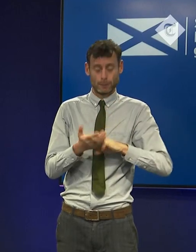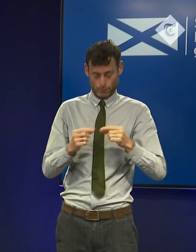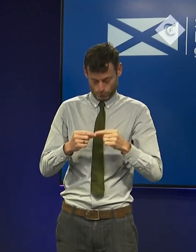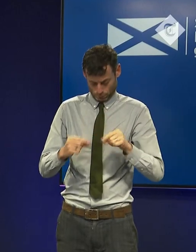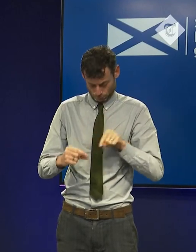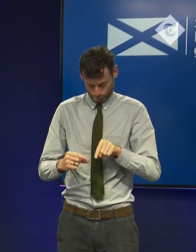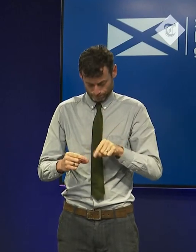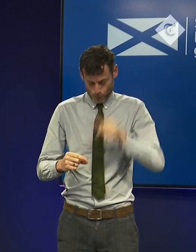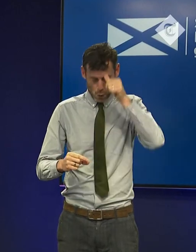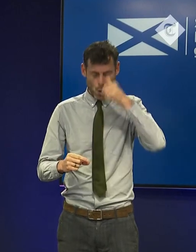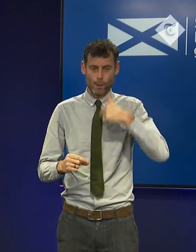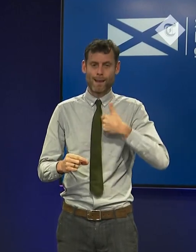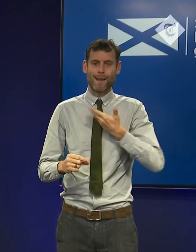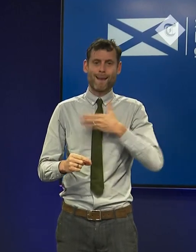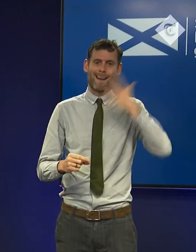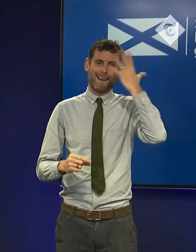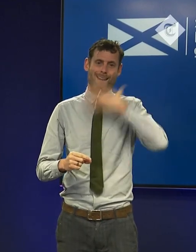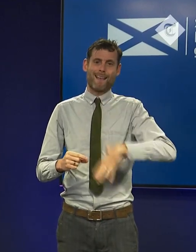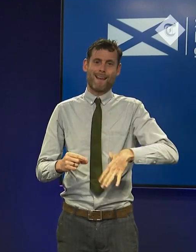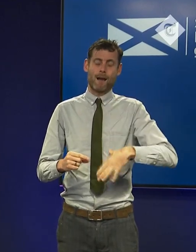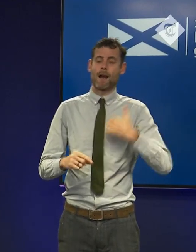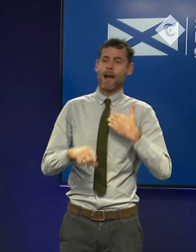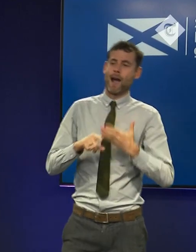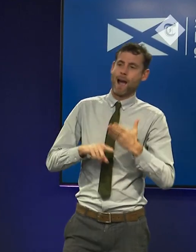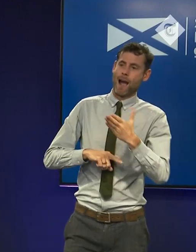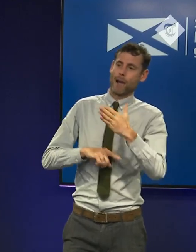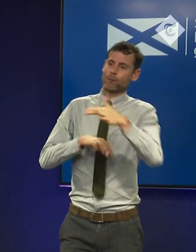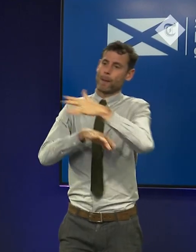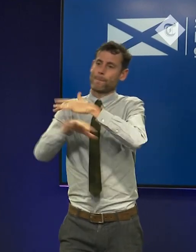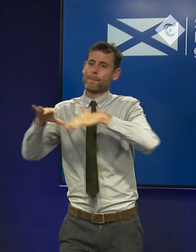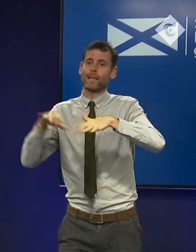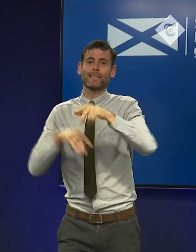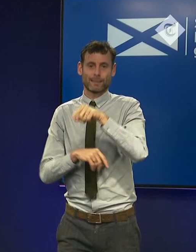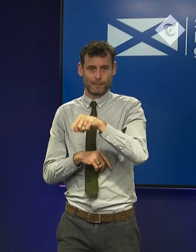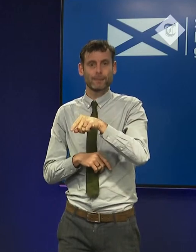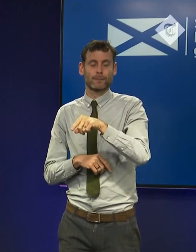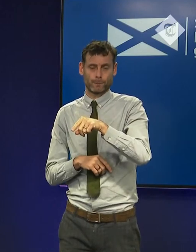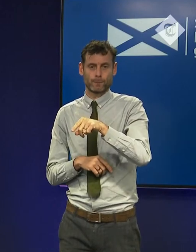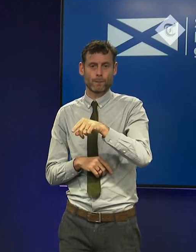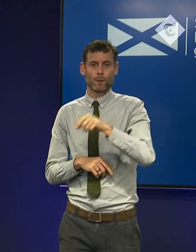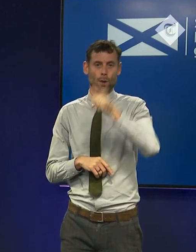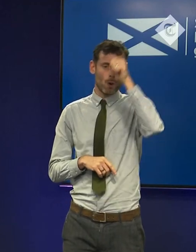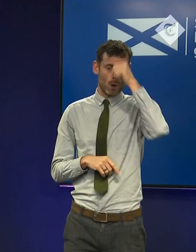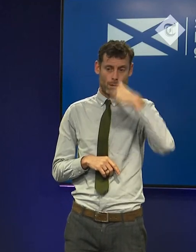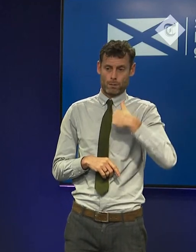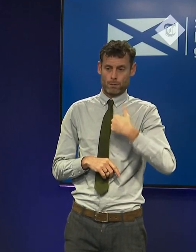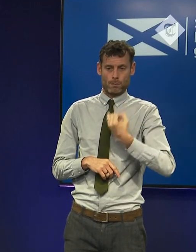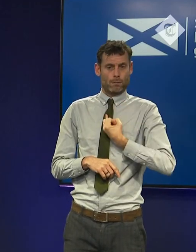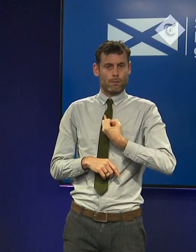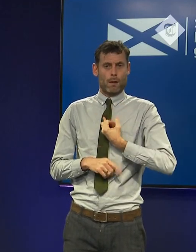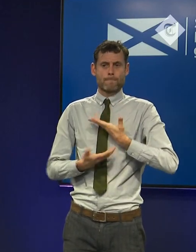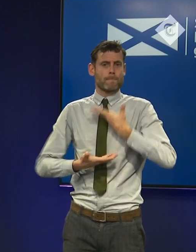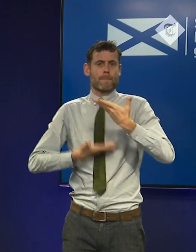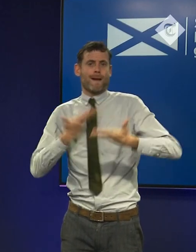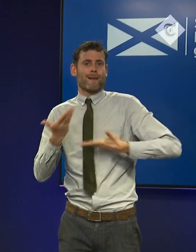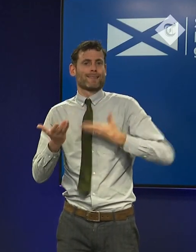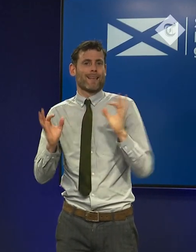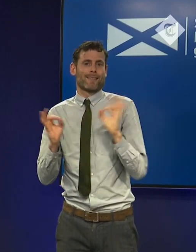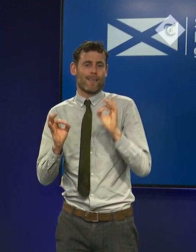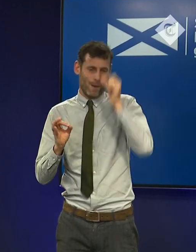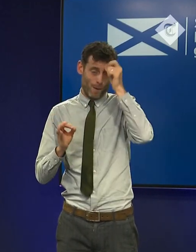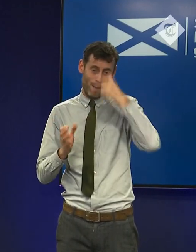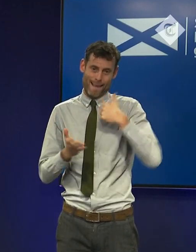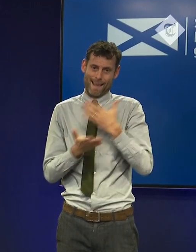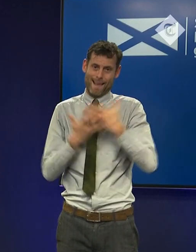of confidence that if you're going out into a social setting, if you're mixing with others, that you're not going to be responsible for passing any kind